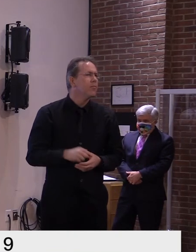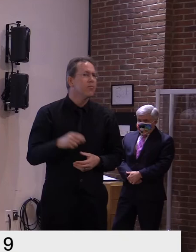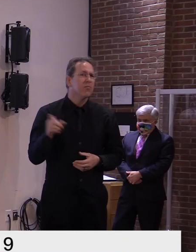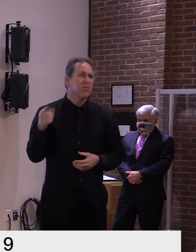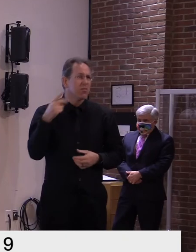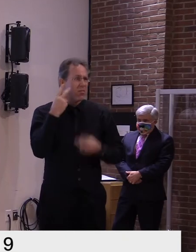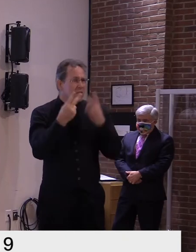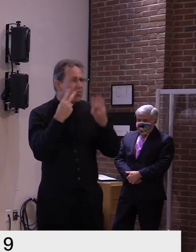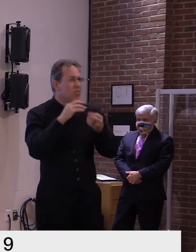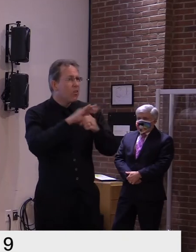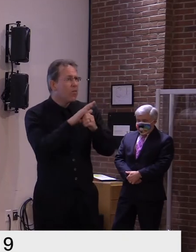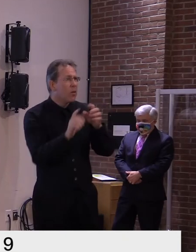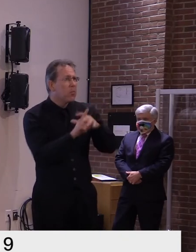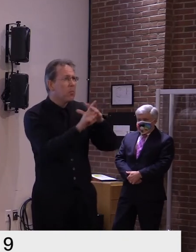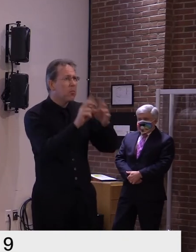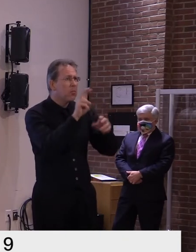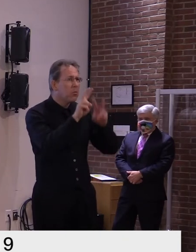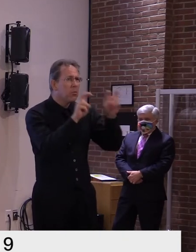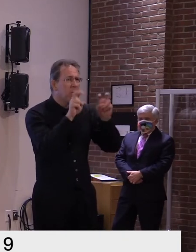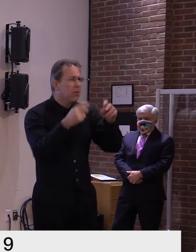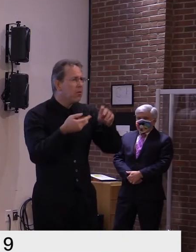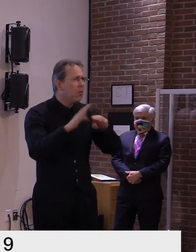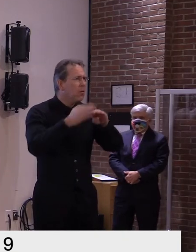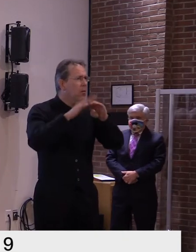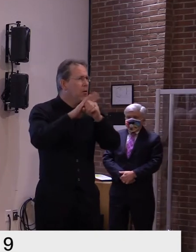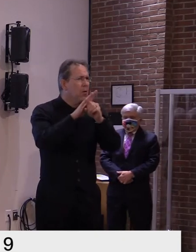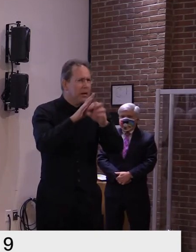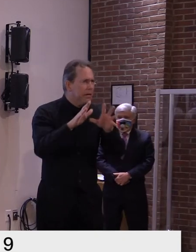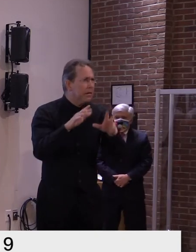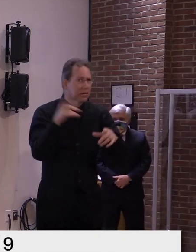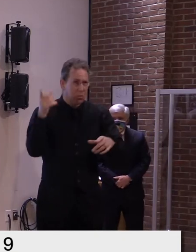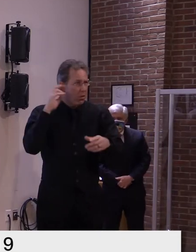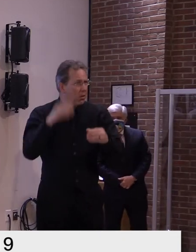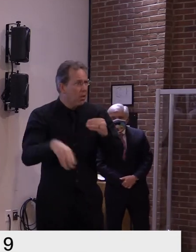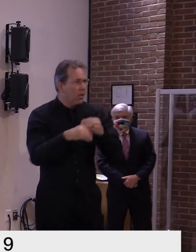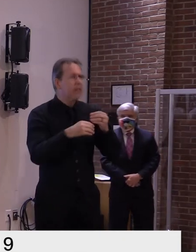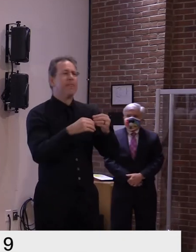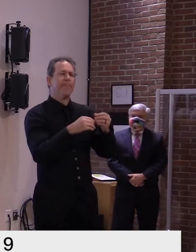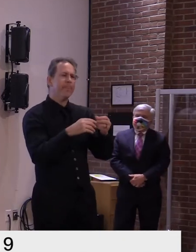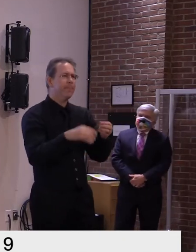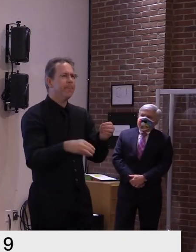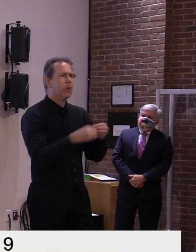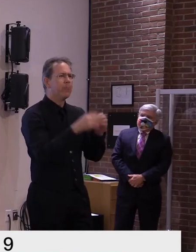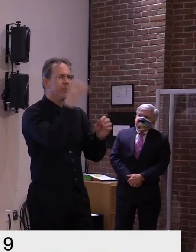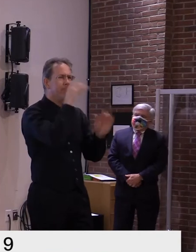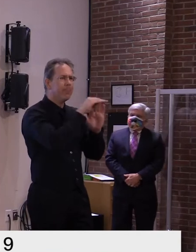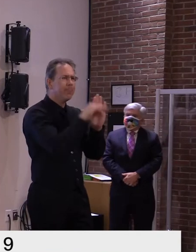Yeah, just to add on to Secretary Smith first, the vaccination